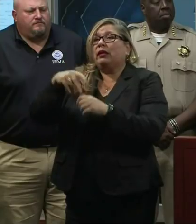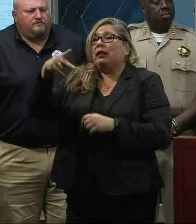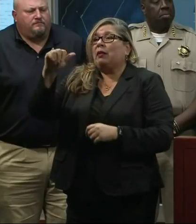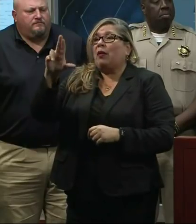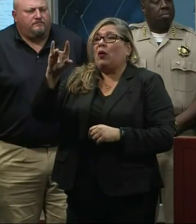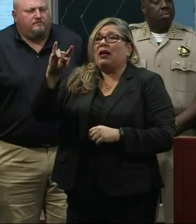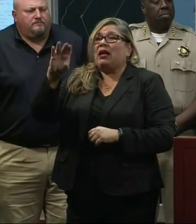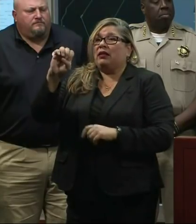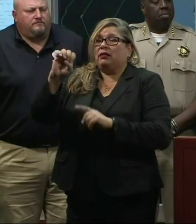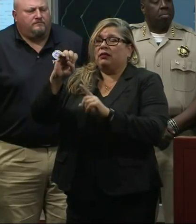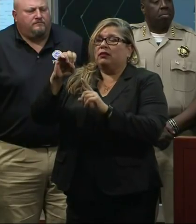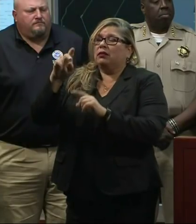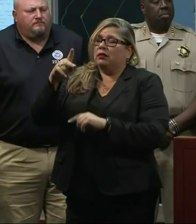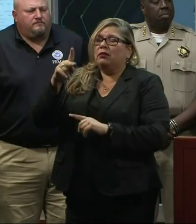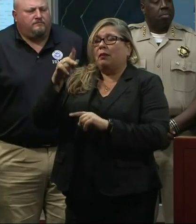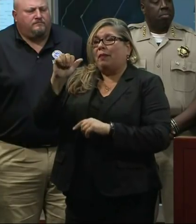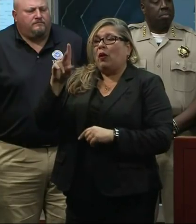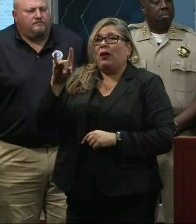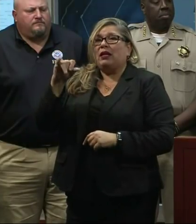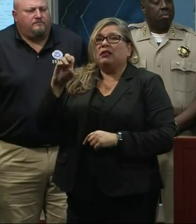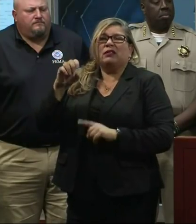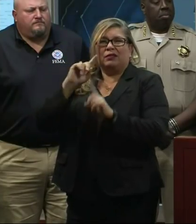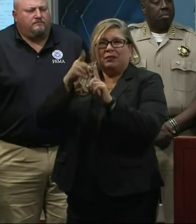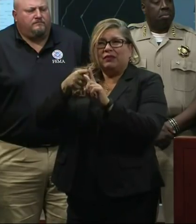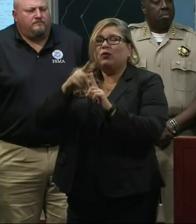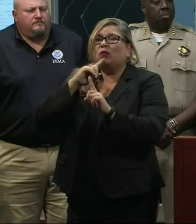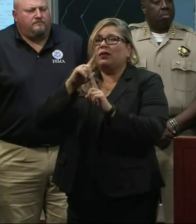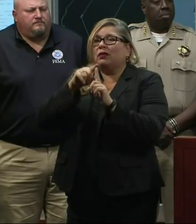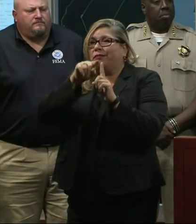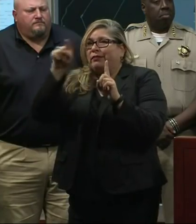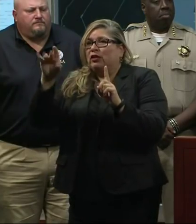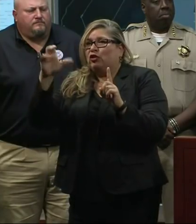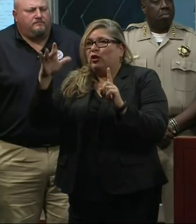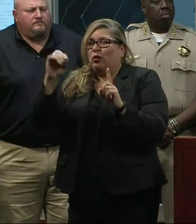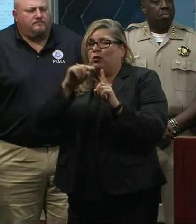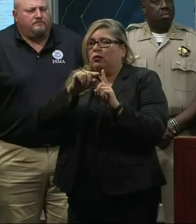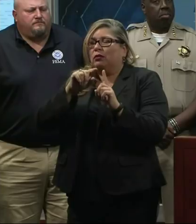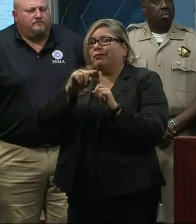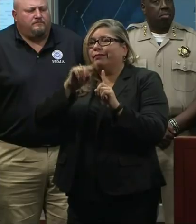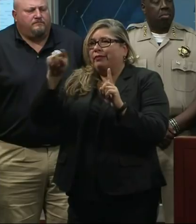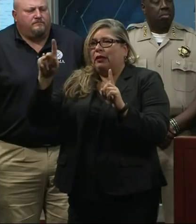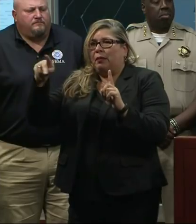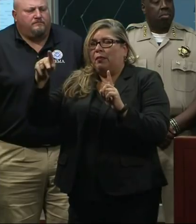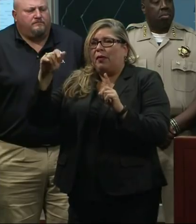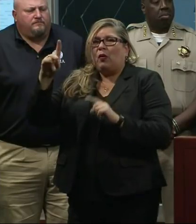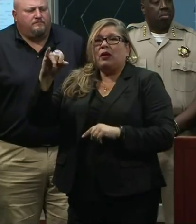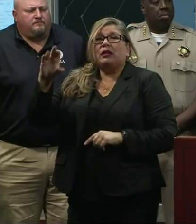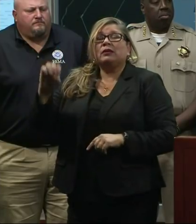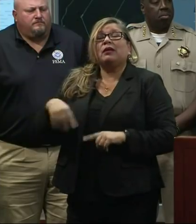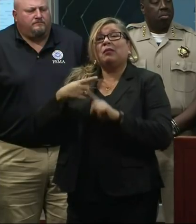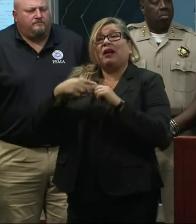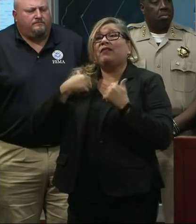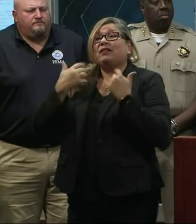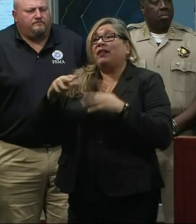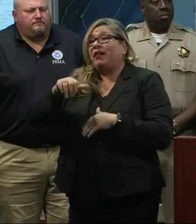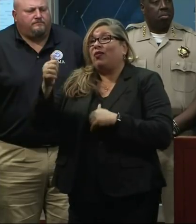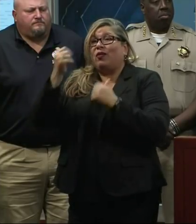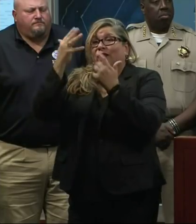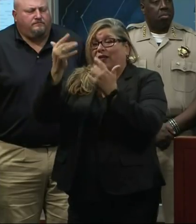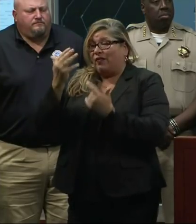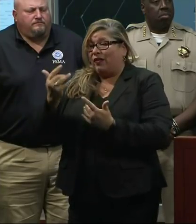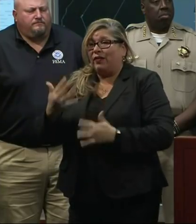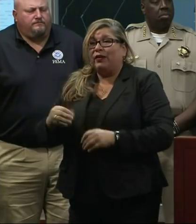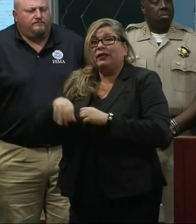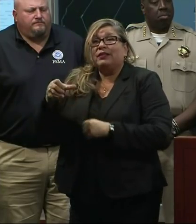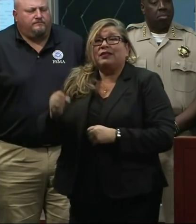Paradise specifically, just outside of Chico. And then a number of fires that broke out over the evening down